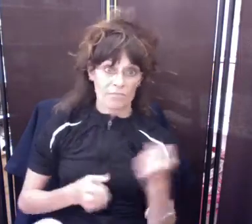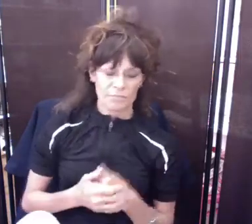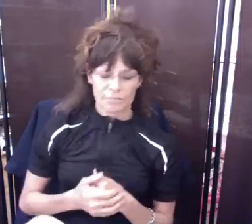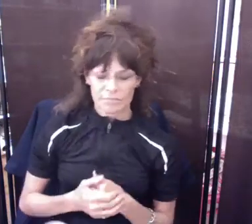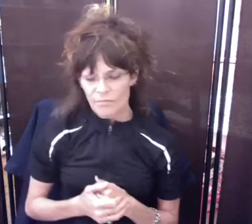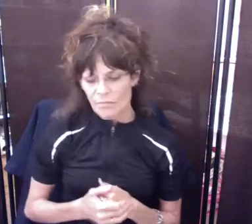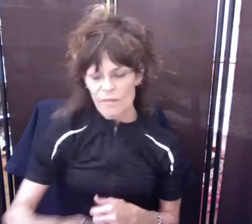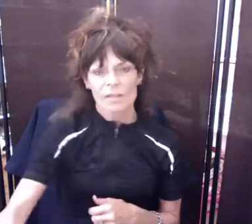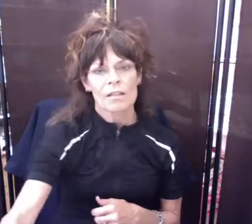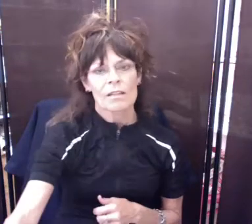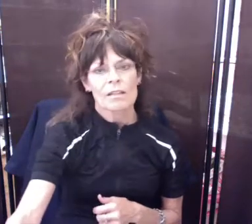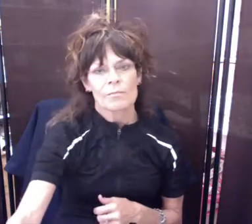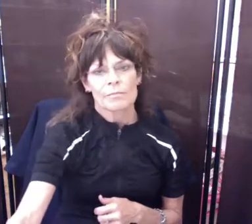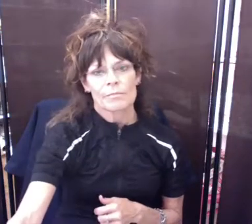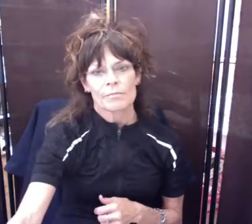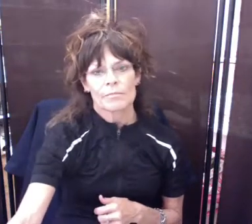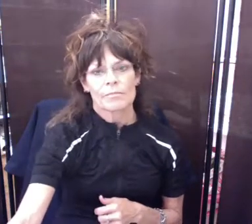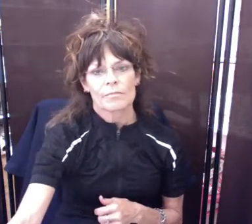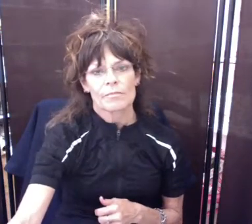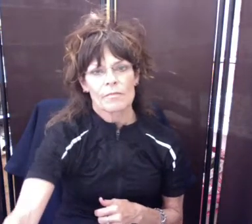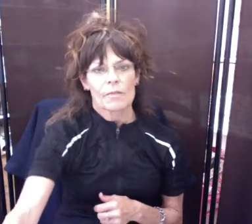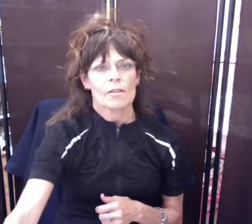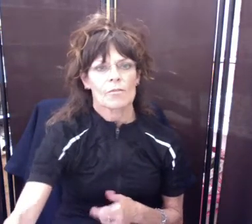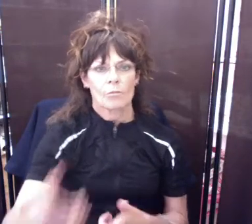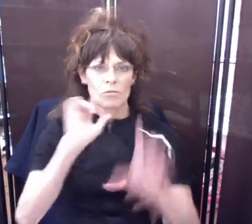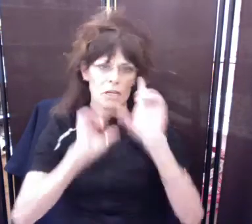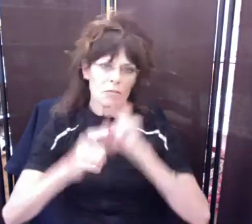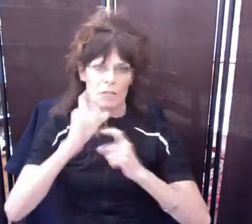do? You know what I do somewhere between drink 7 and drink 9? I do this.